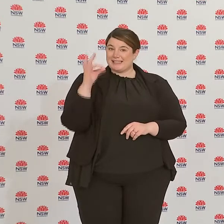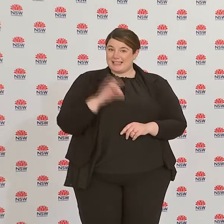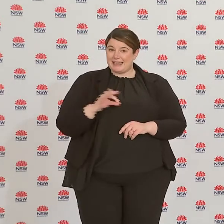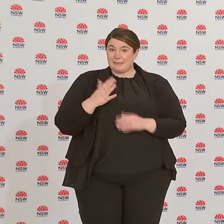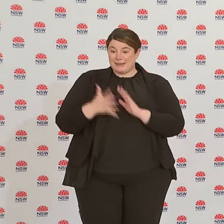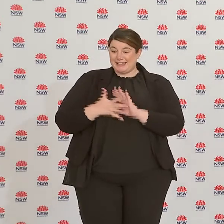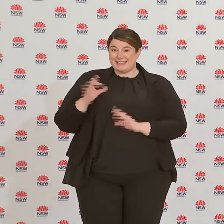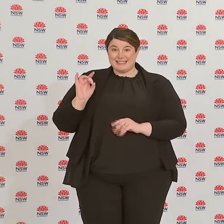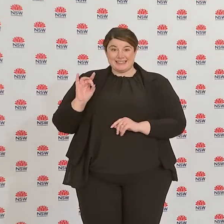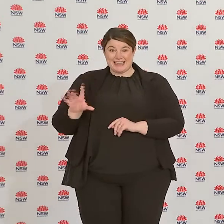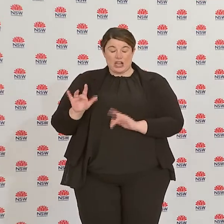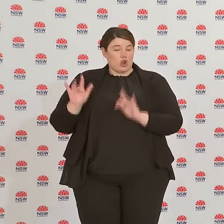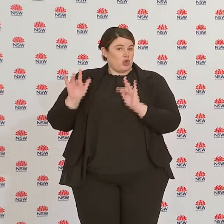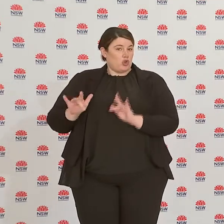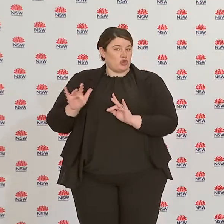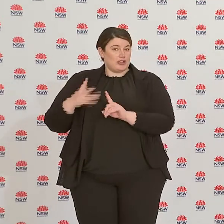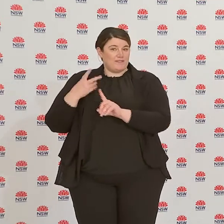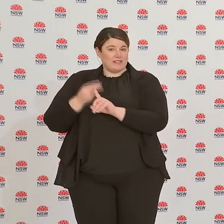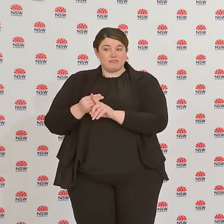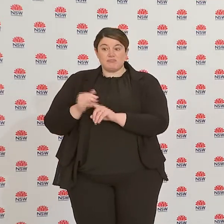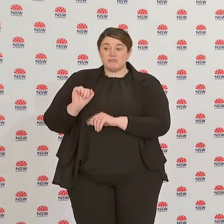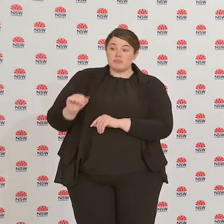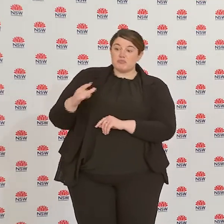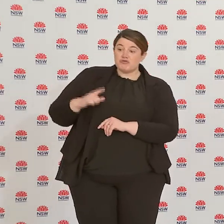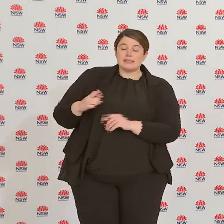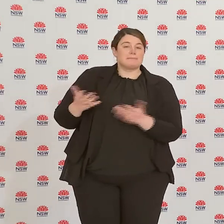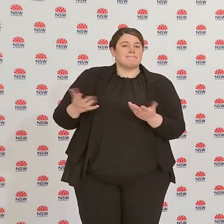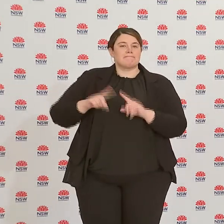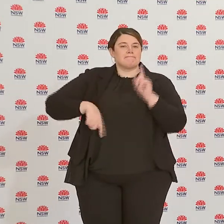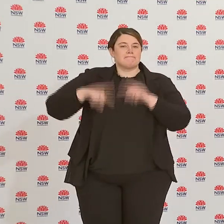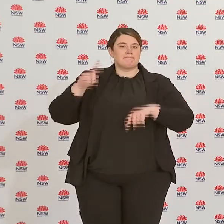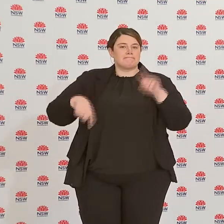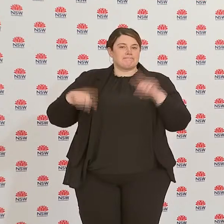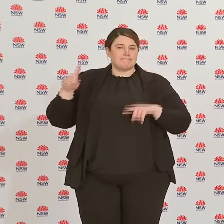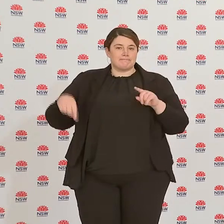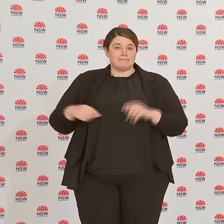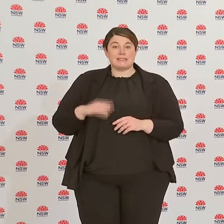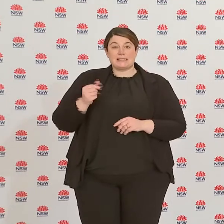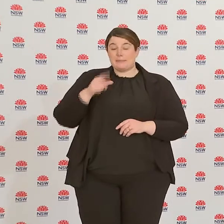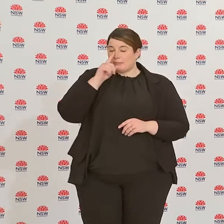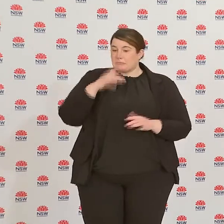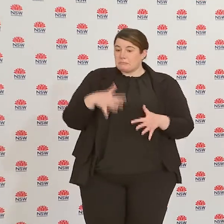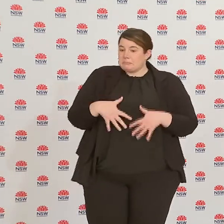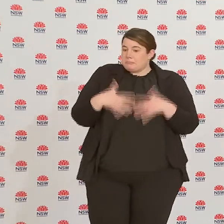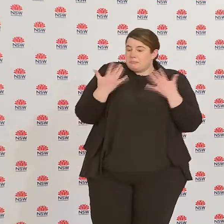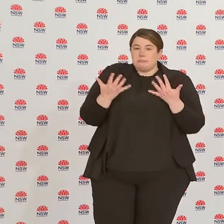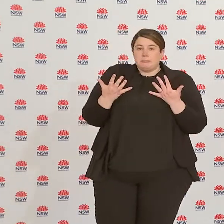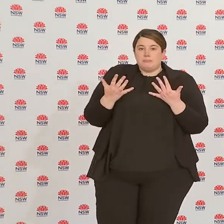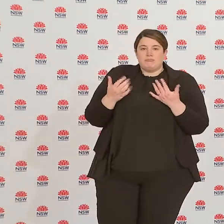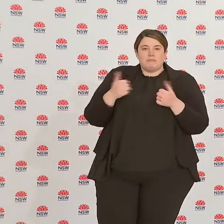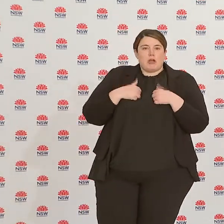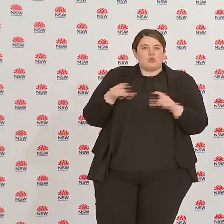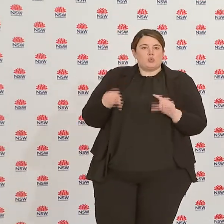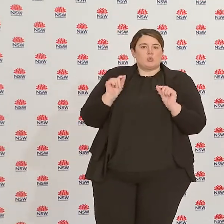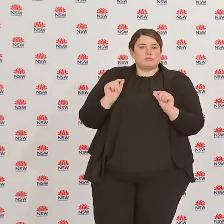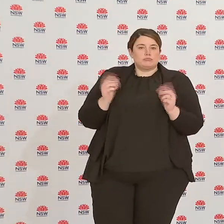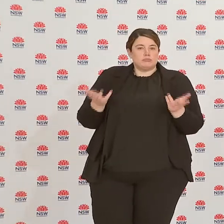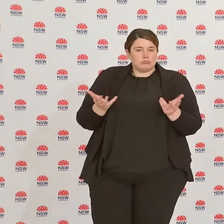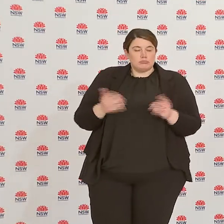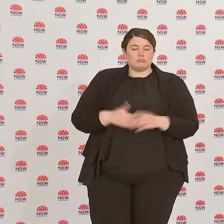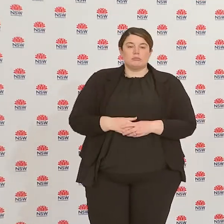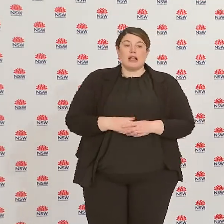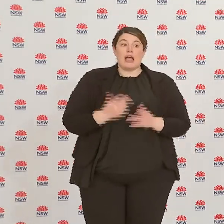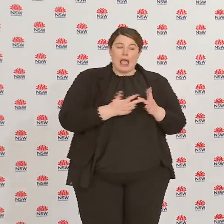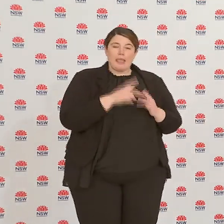of them had not been vaccinated for a variety of reasons. There had been a number of refusals for personal choice, others